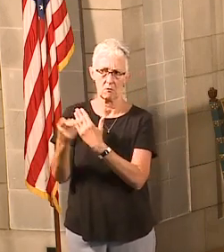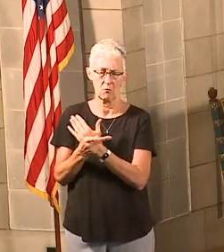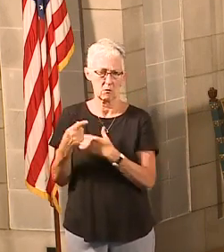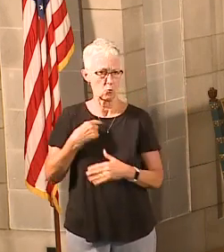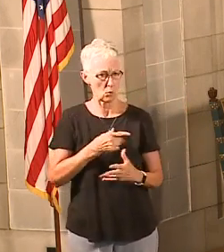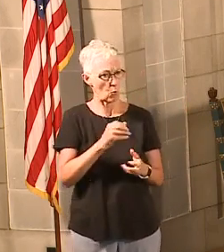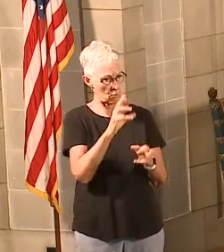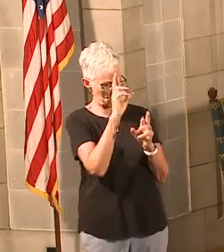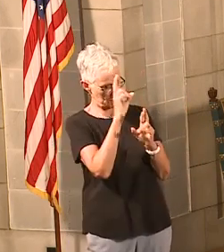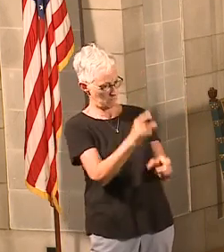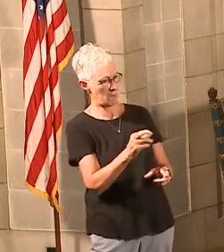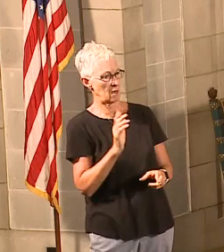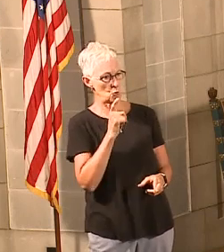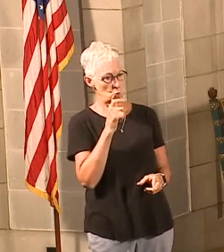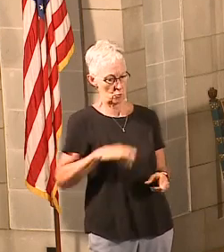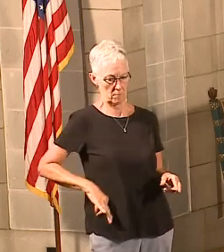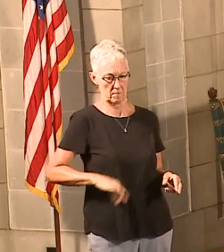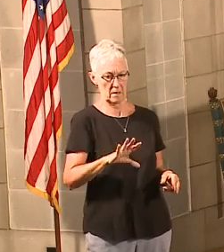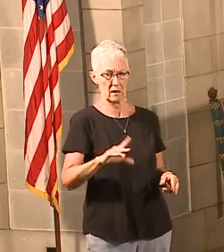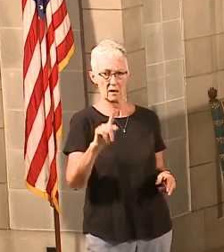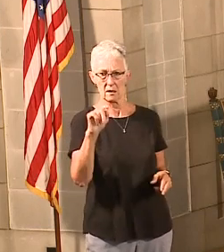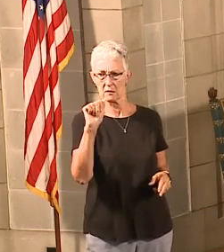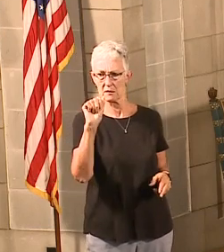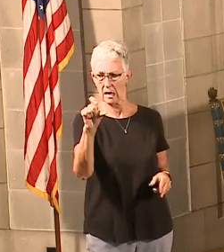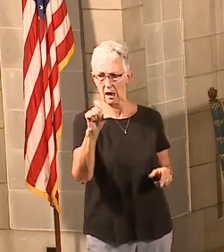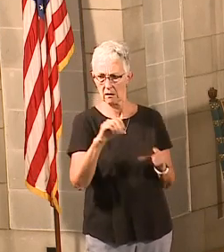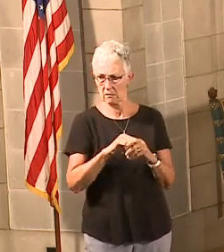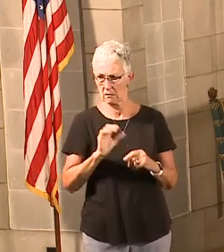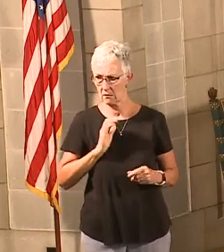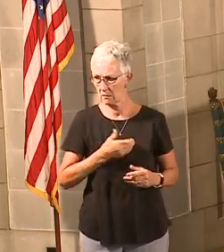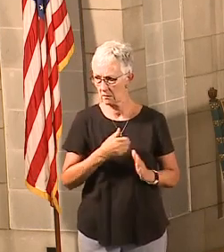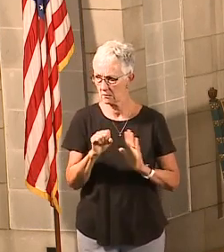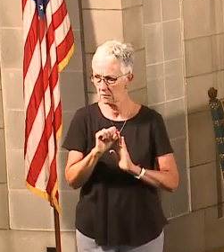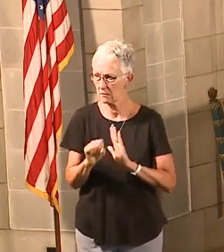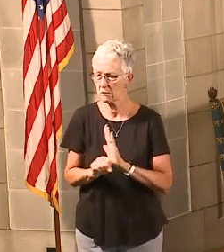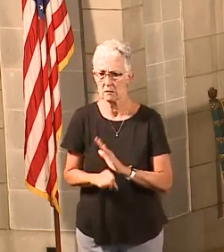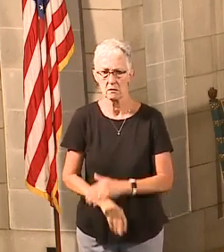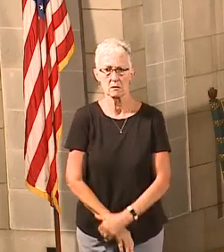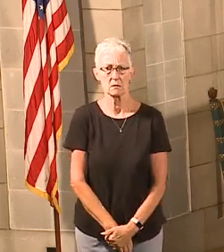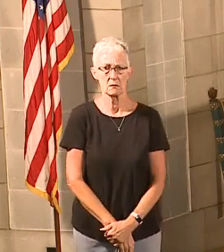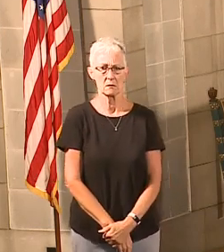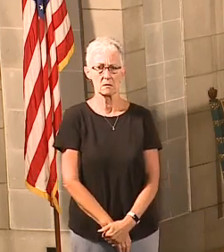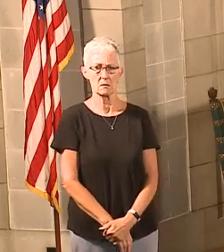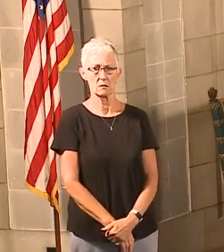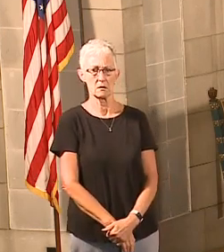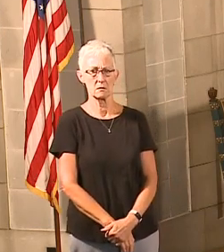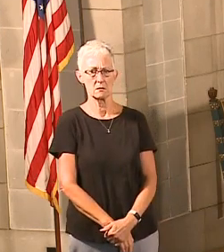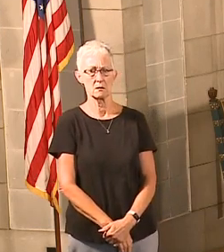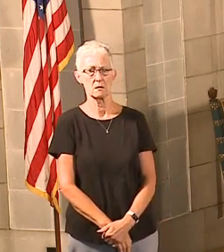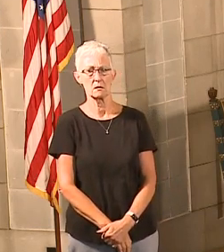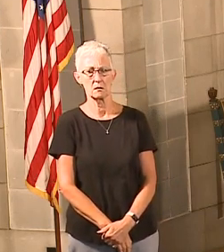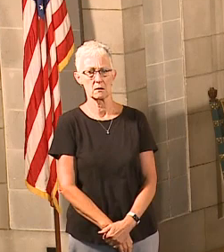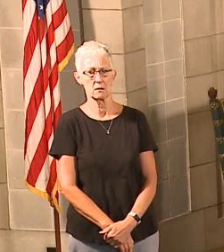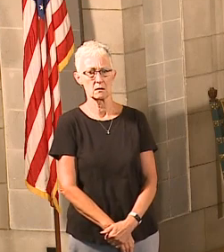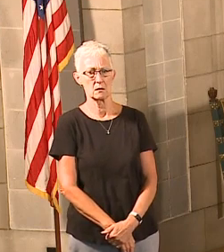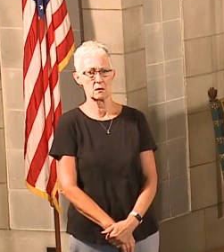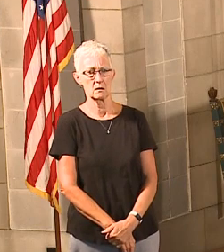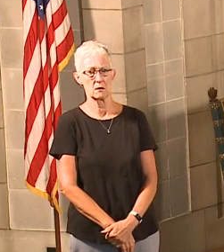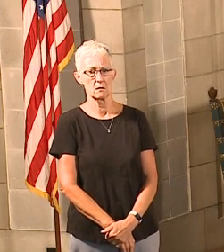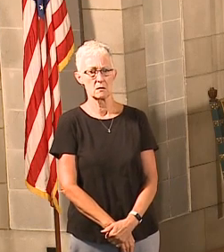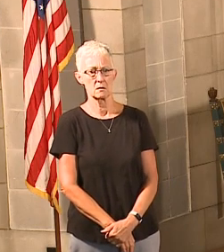taxpayers. Go ahead. And also, how did you solve the concern about not having enough doctors and